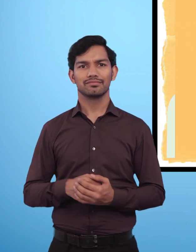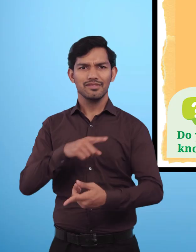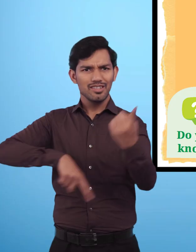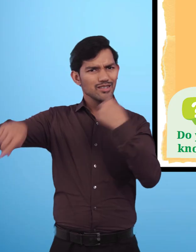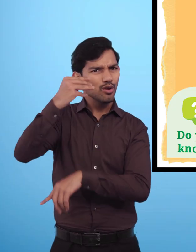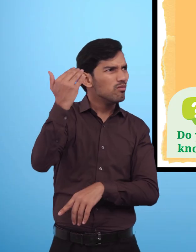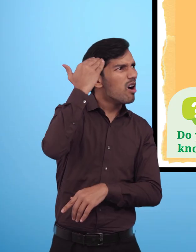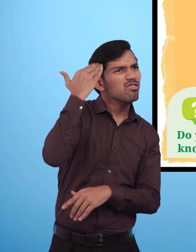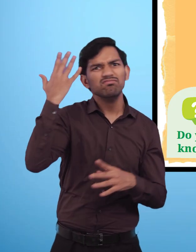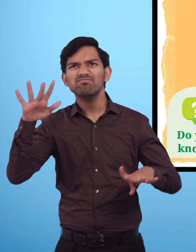Do you know?